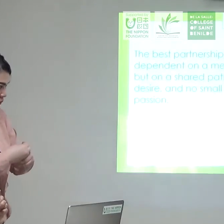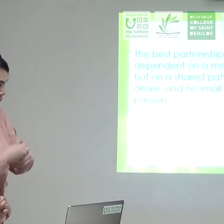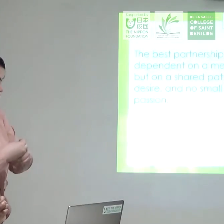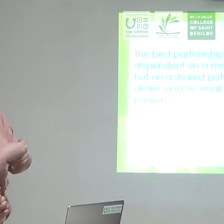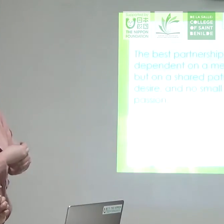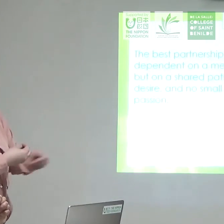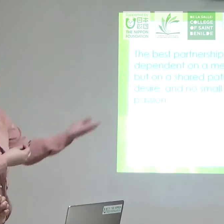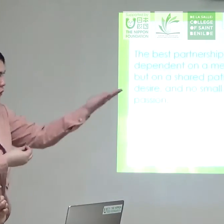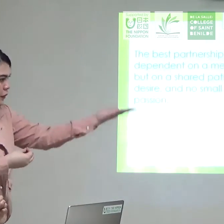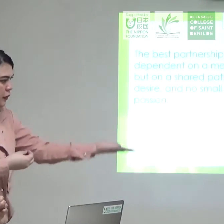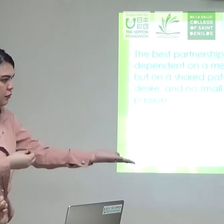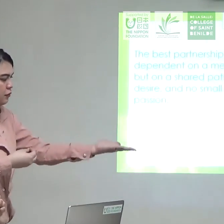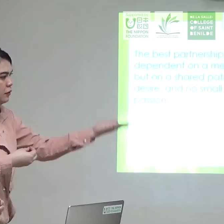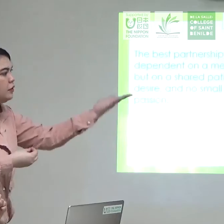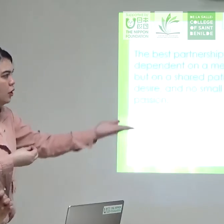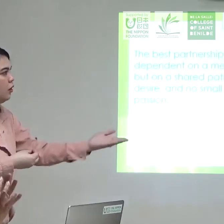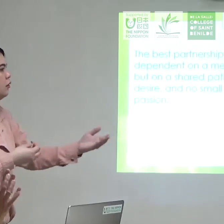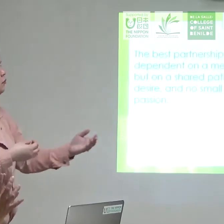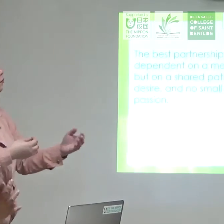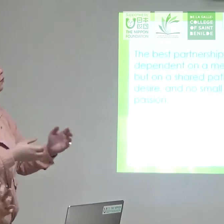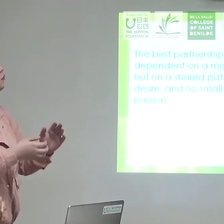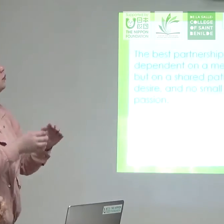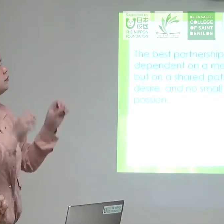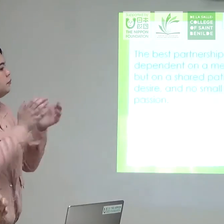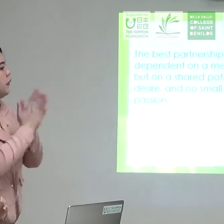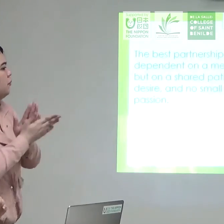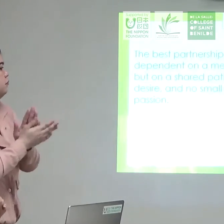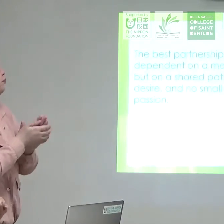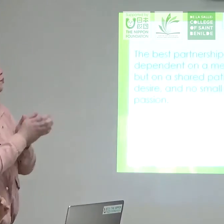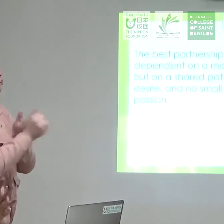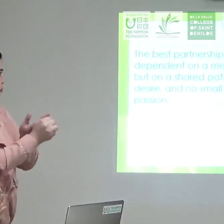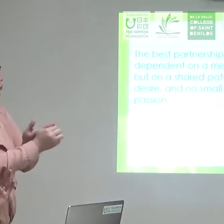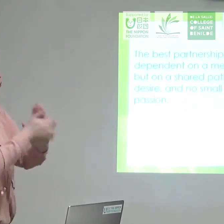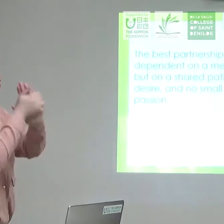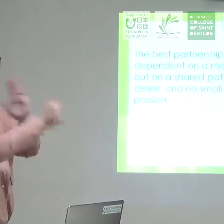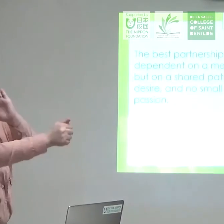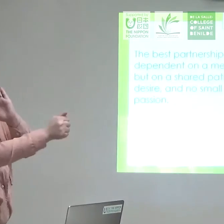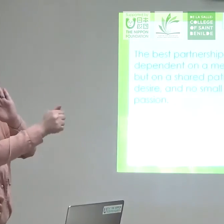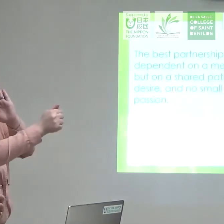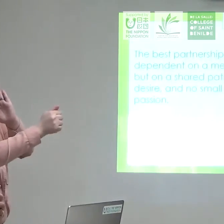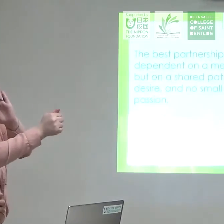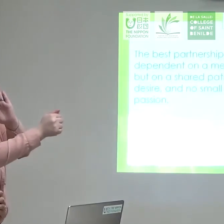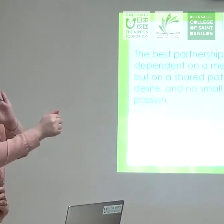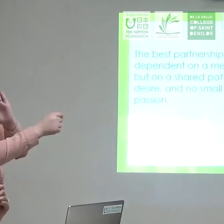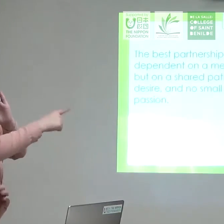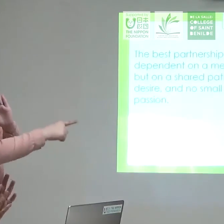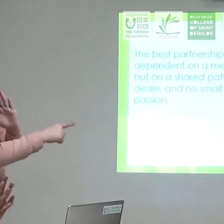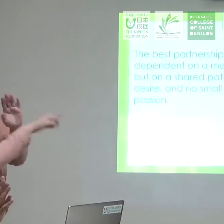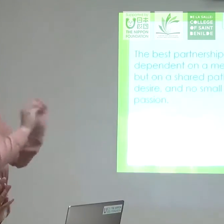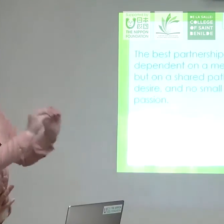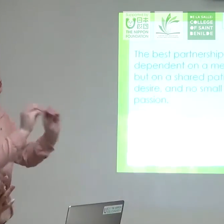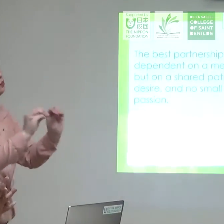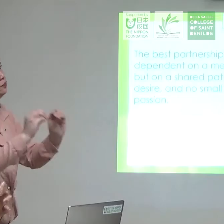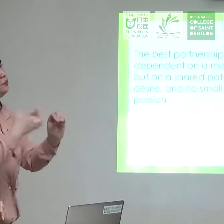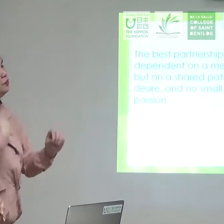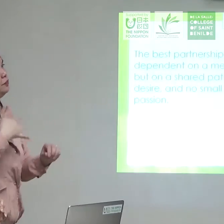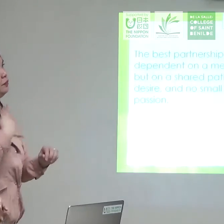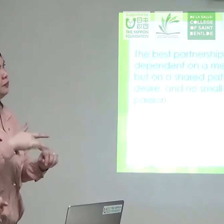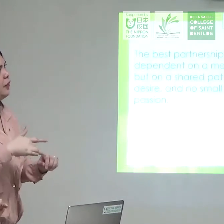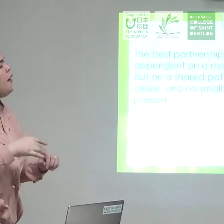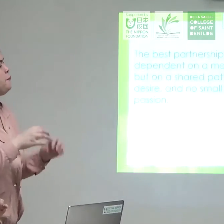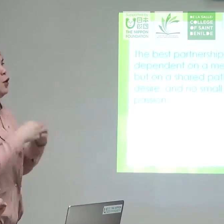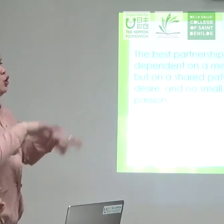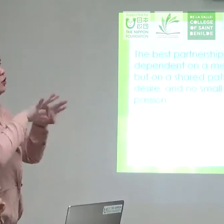you become an expert, a leader in your area. It's a